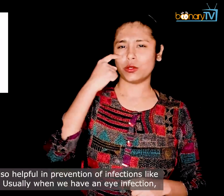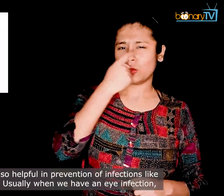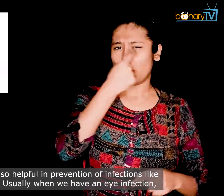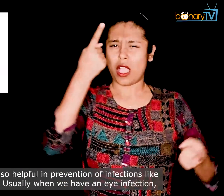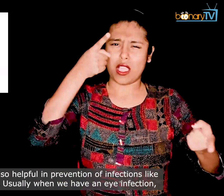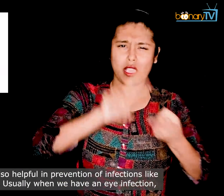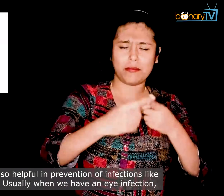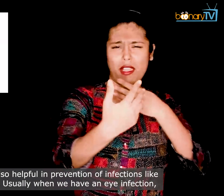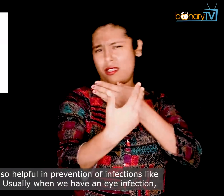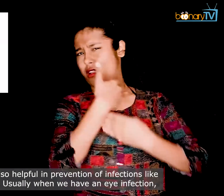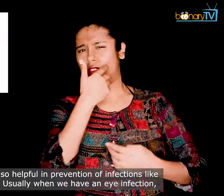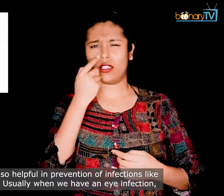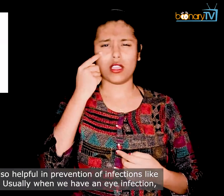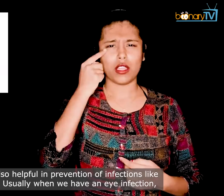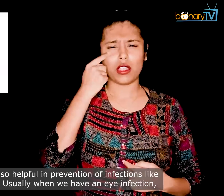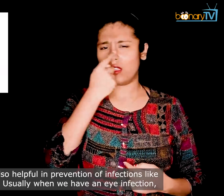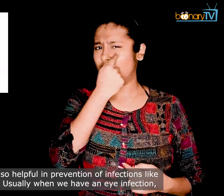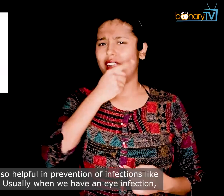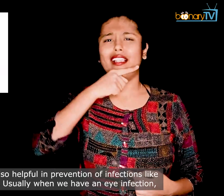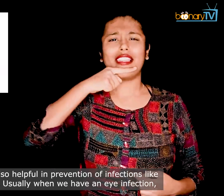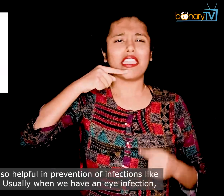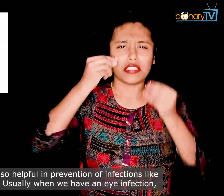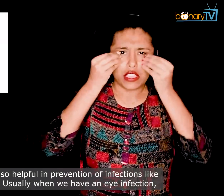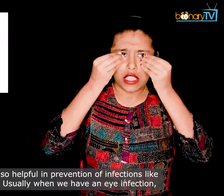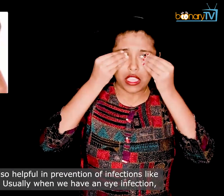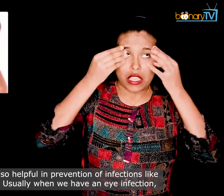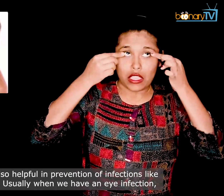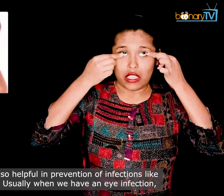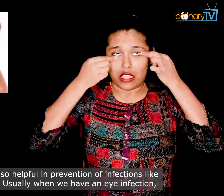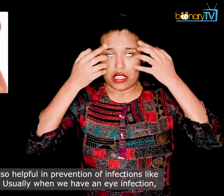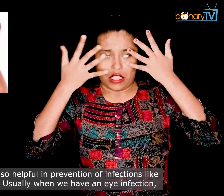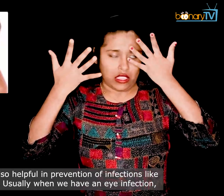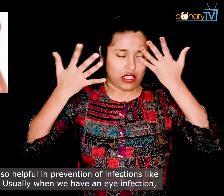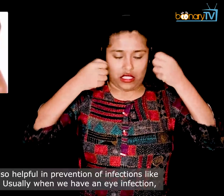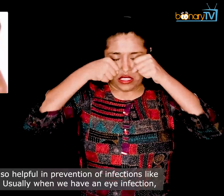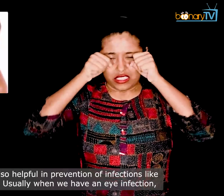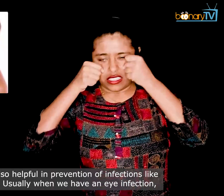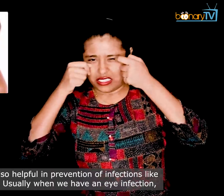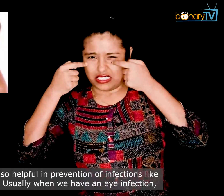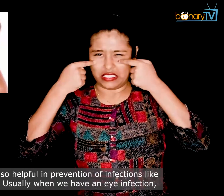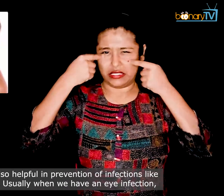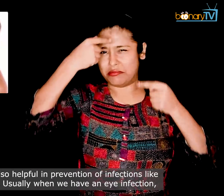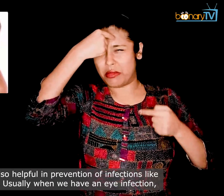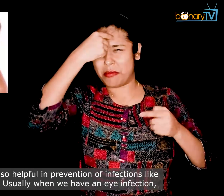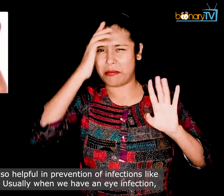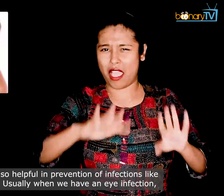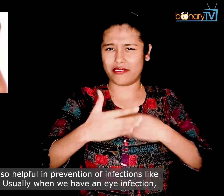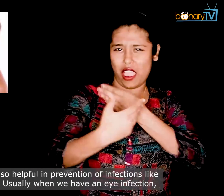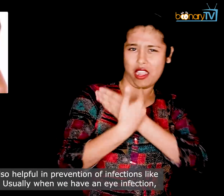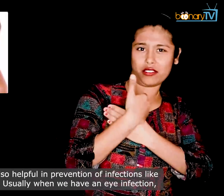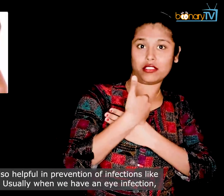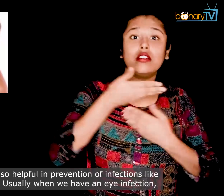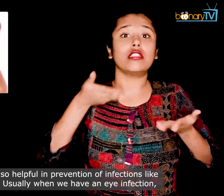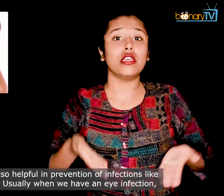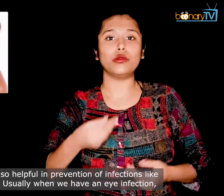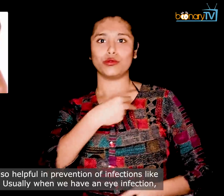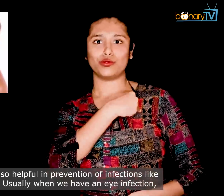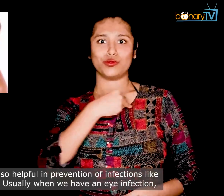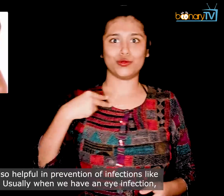Coriander is also helpful in prevention of infections like conjunctivitis. Usually,